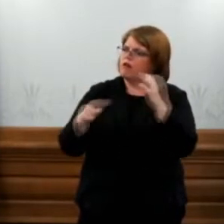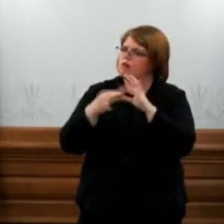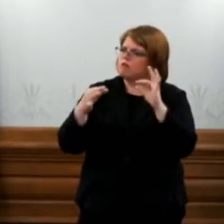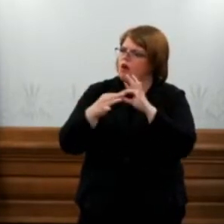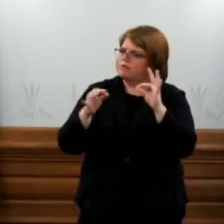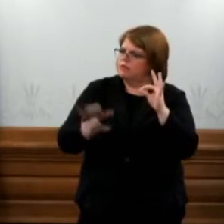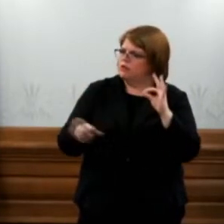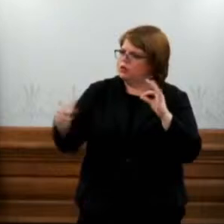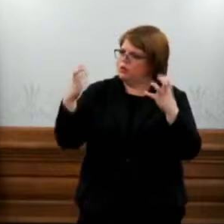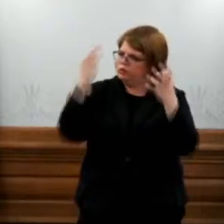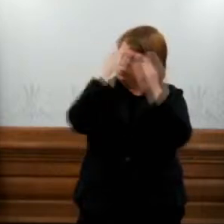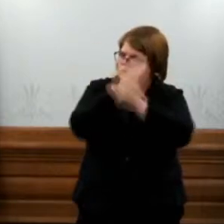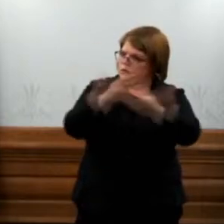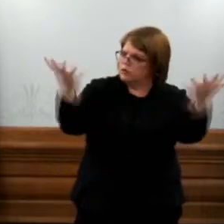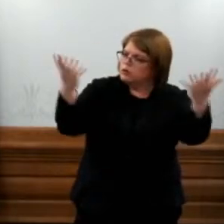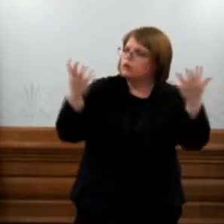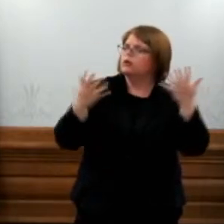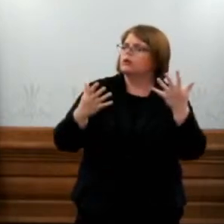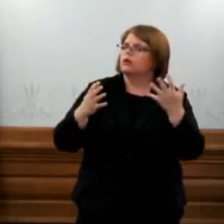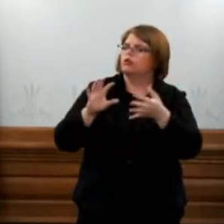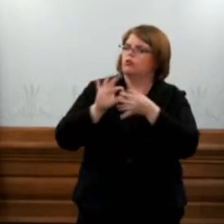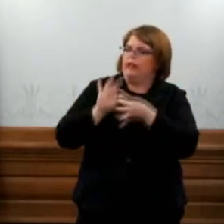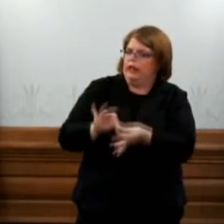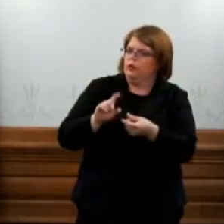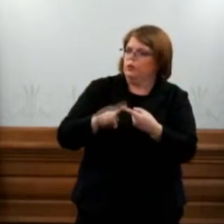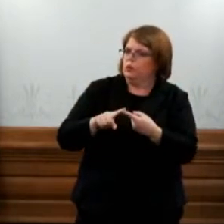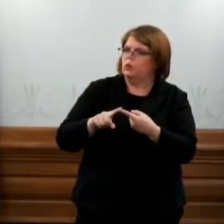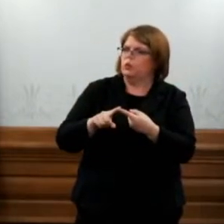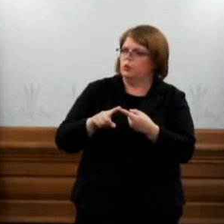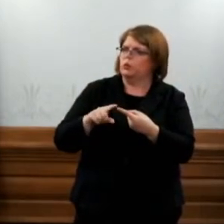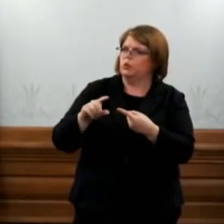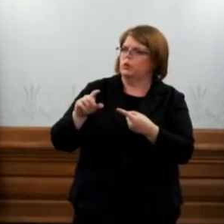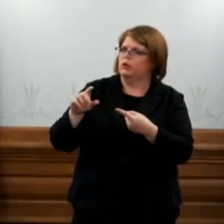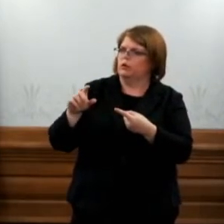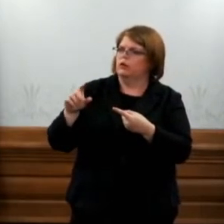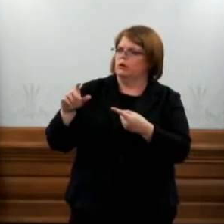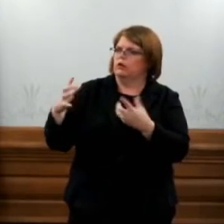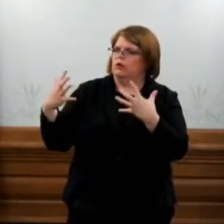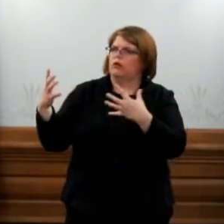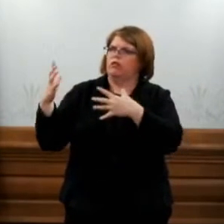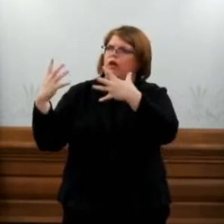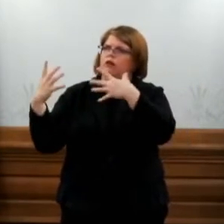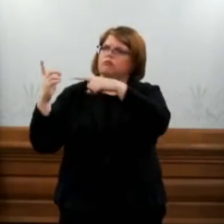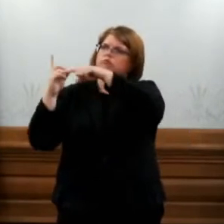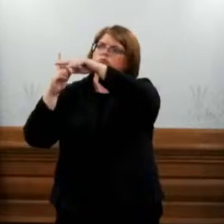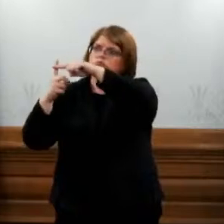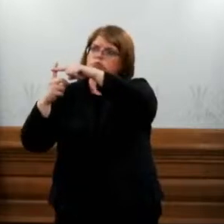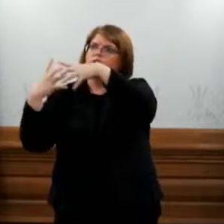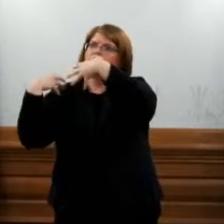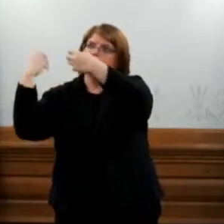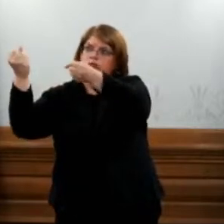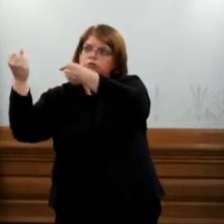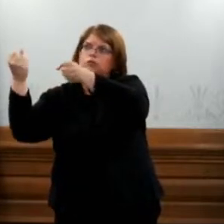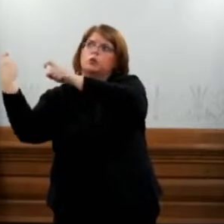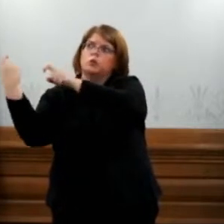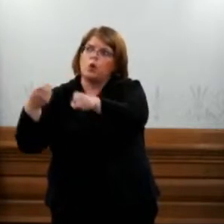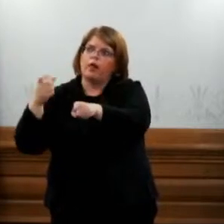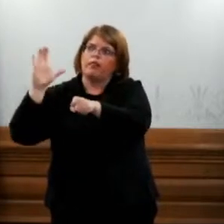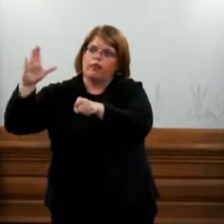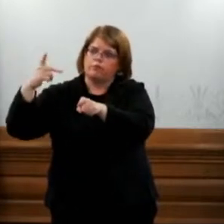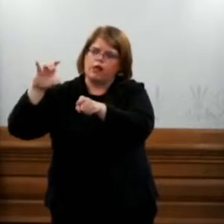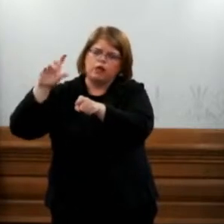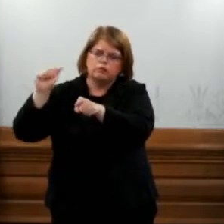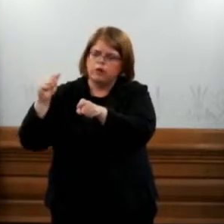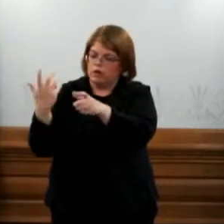you'd like to share with the gang on particularly on convalescent plasma, its potential for use, where we are now, or anything for that matter? I